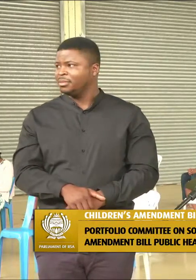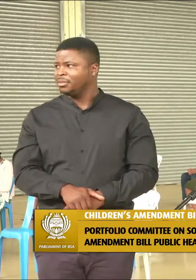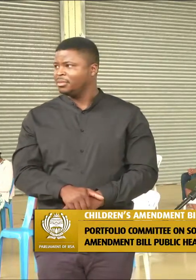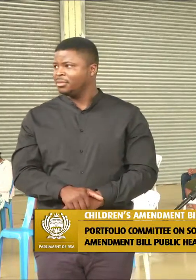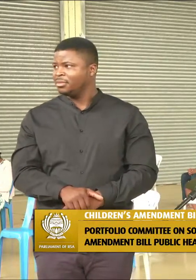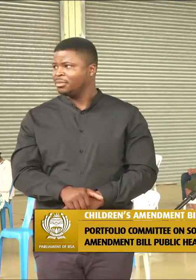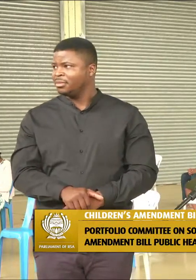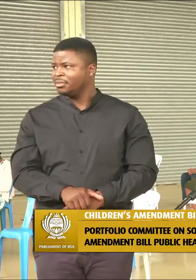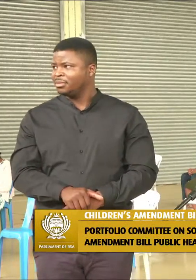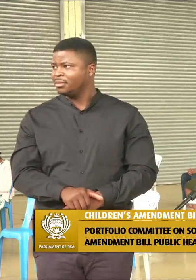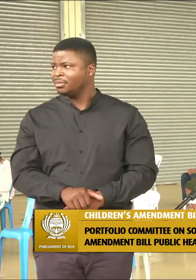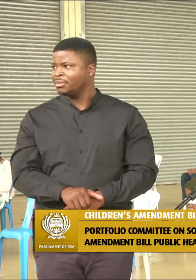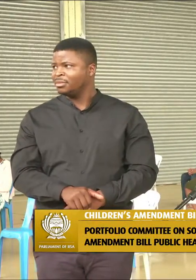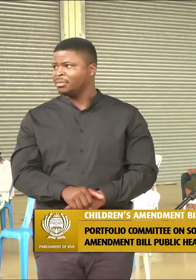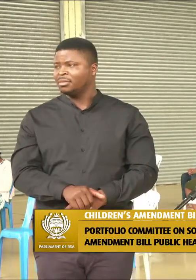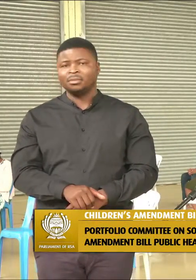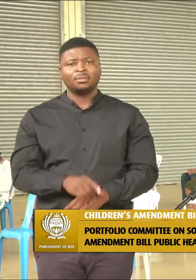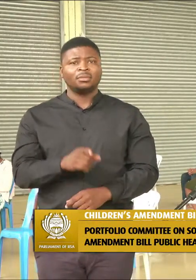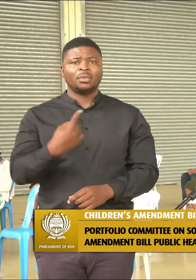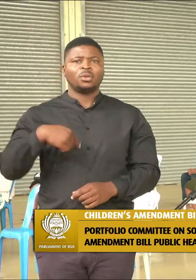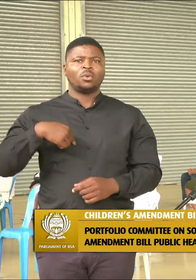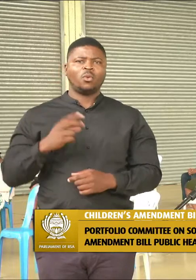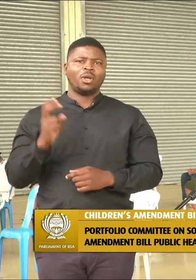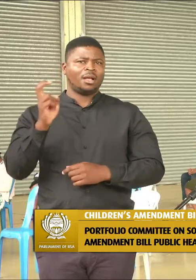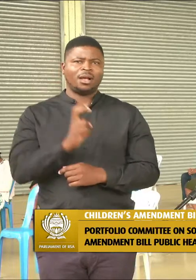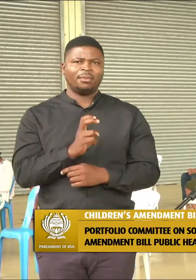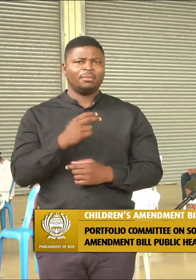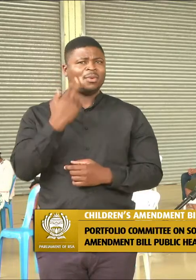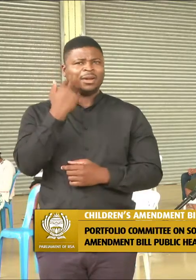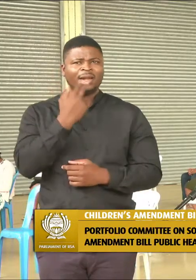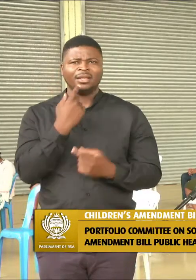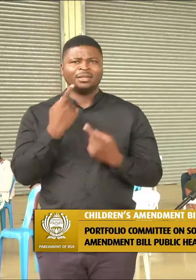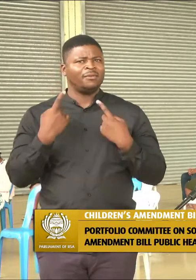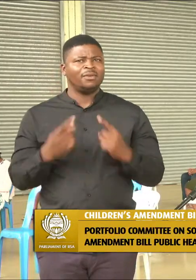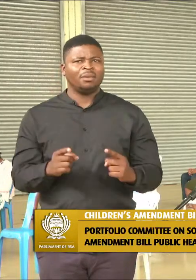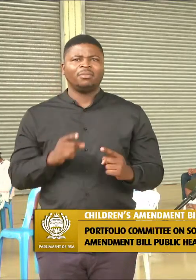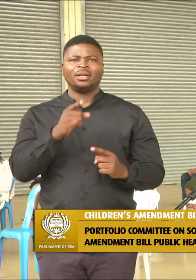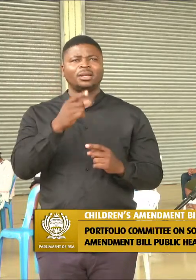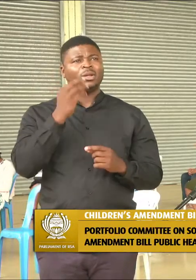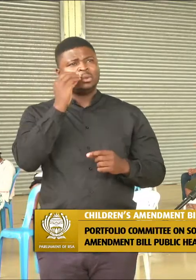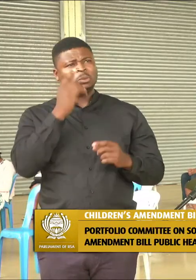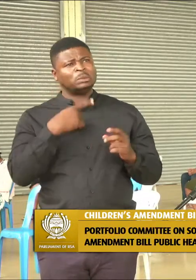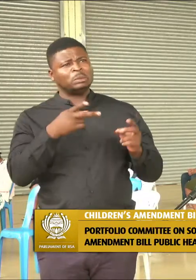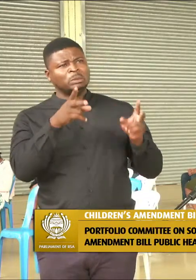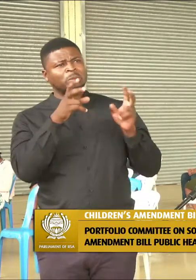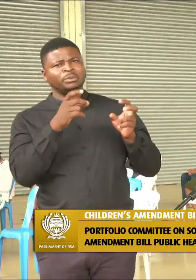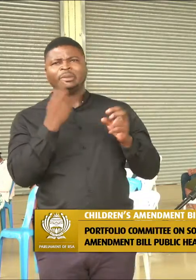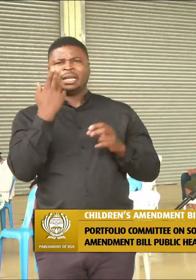nice. To be here, it's not nice. All painful news.